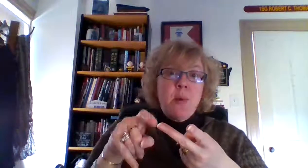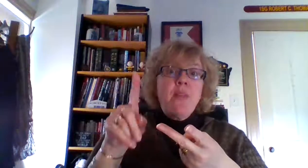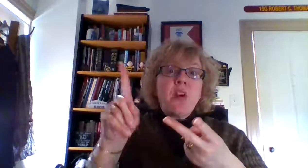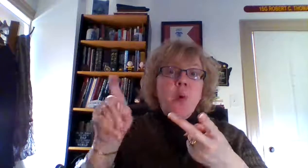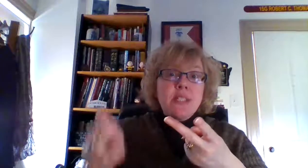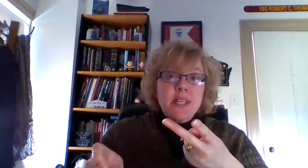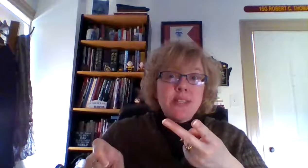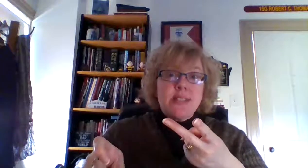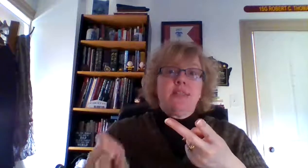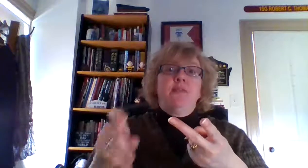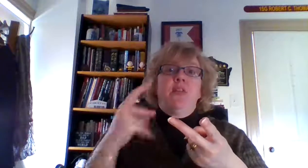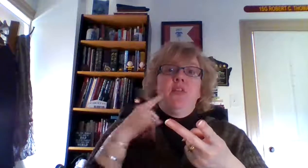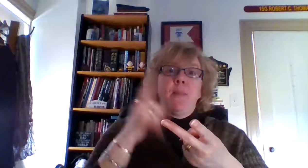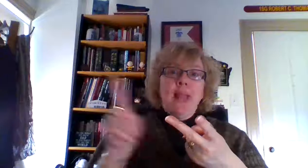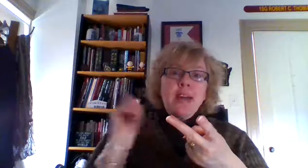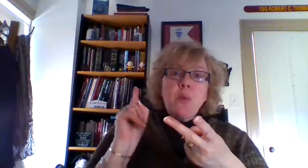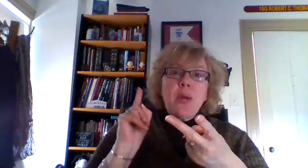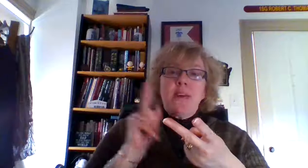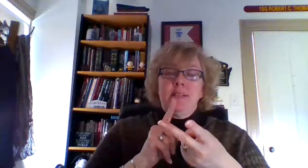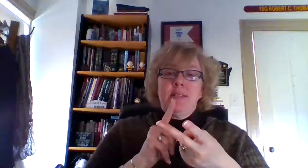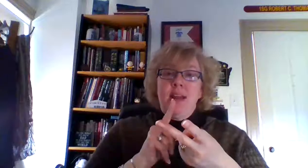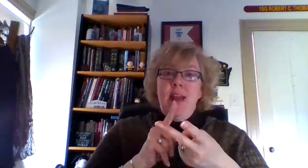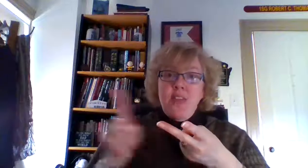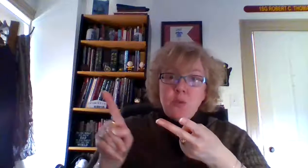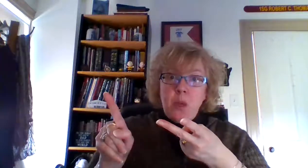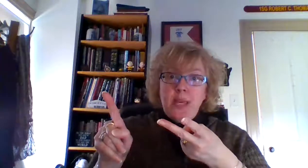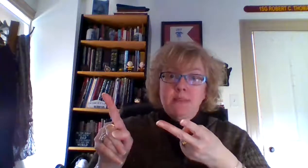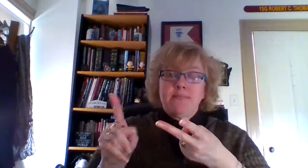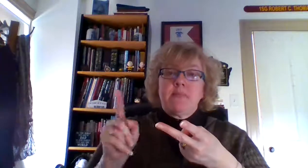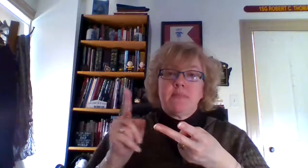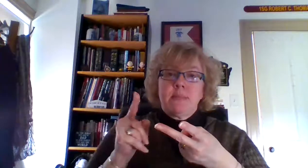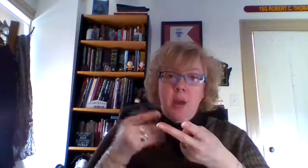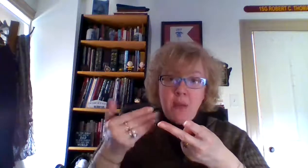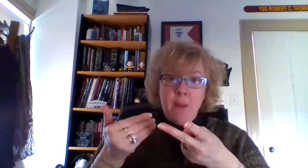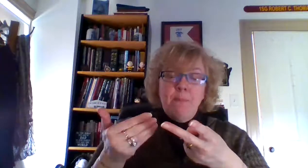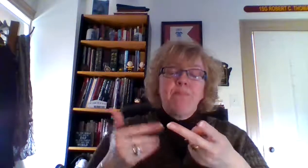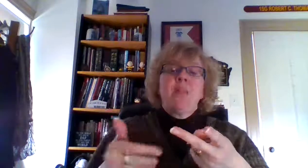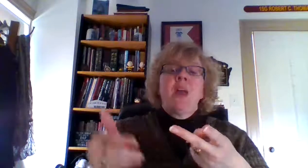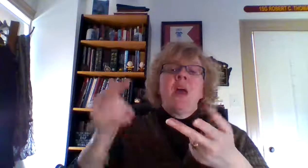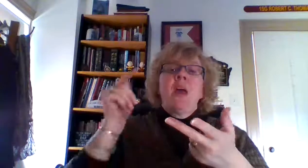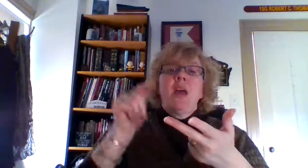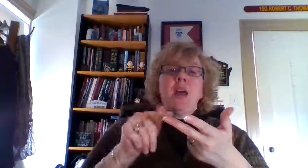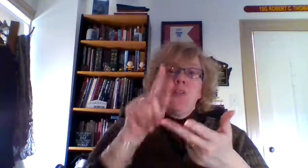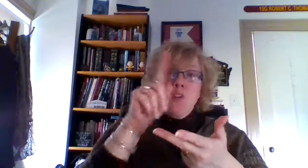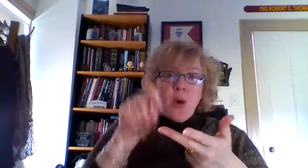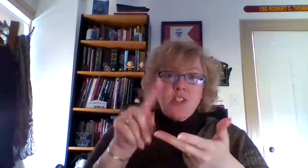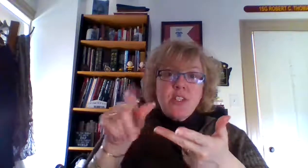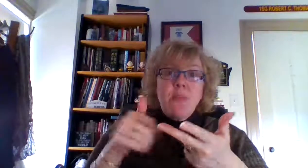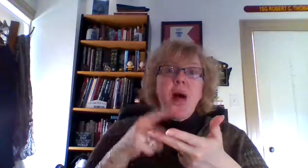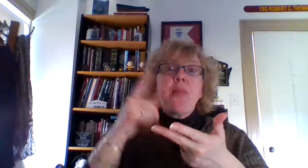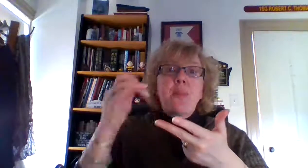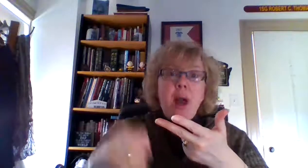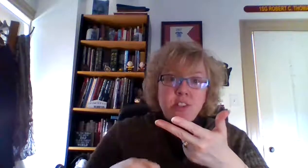about the quizzes from last week and this week coming up, if there's questions about the